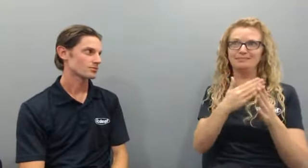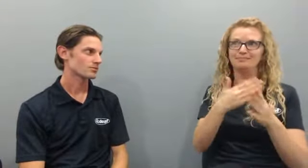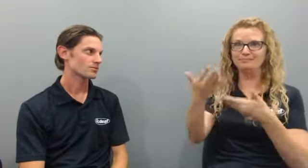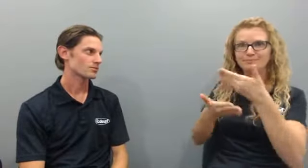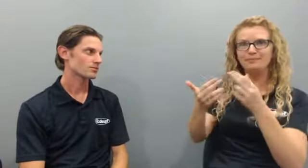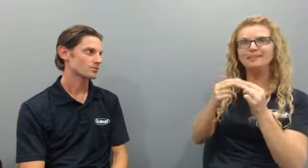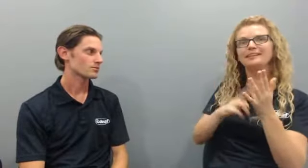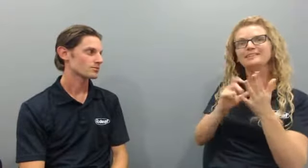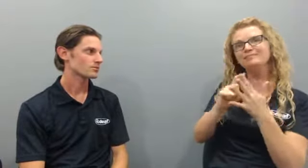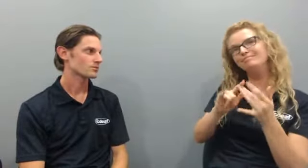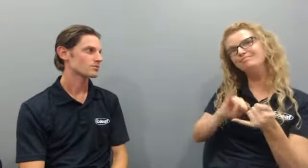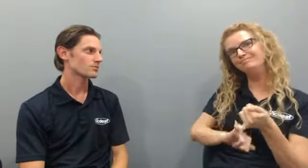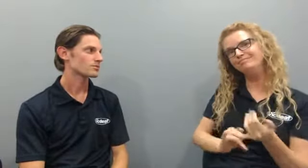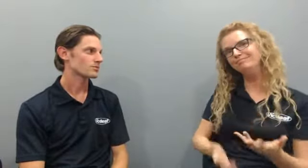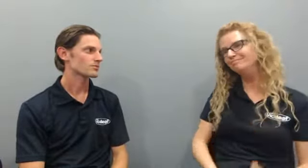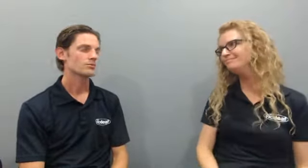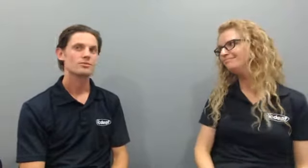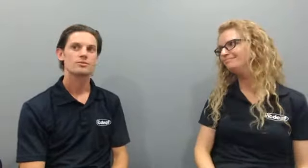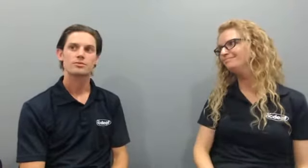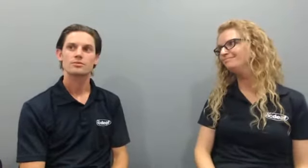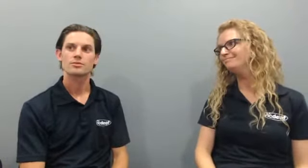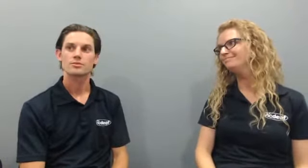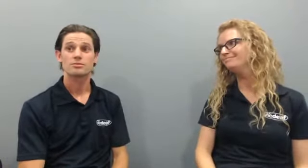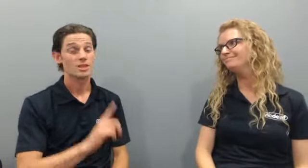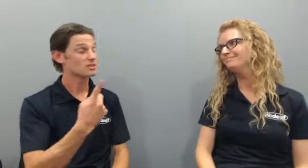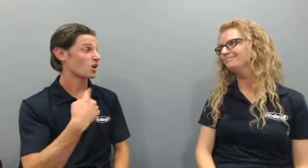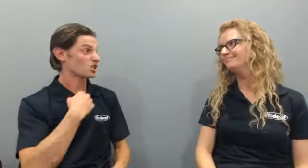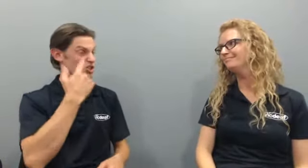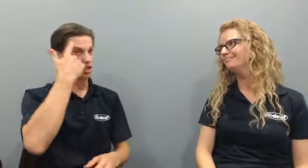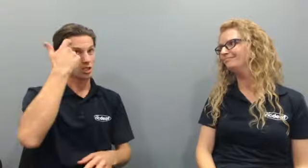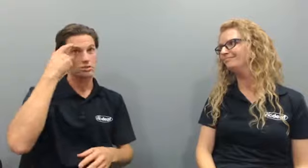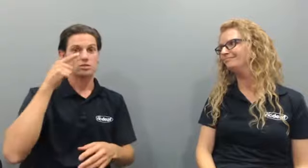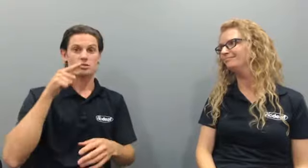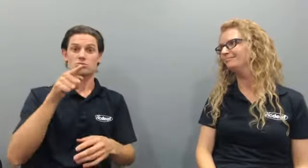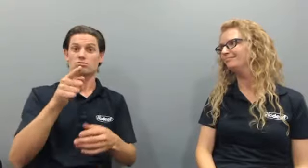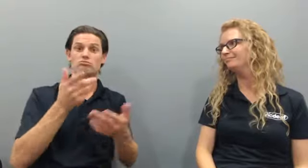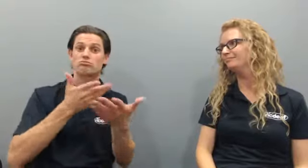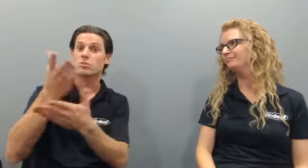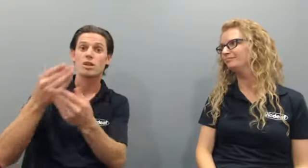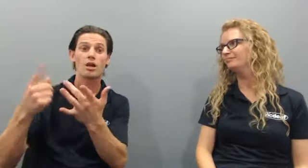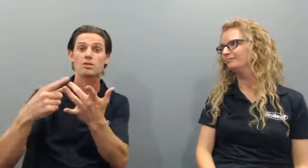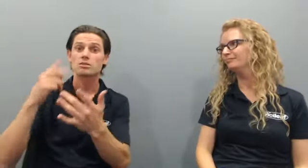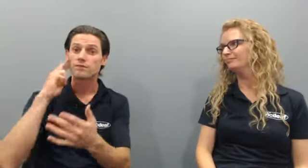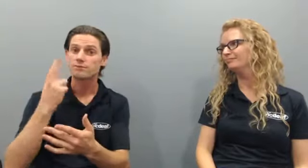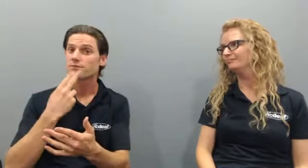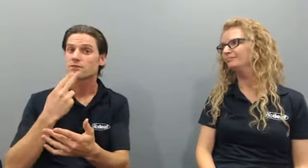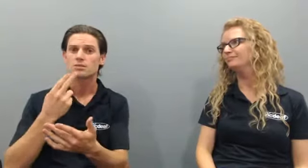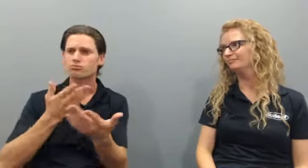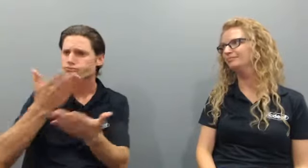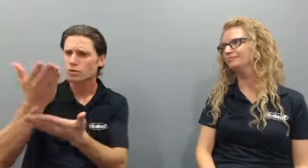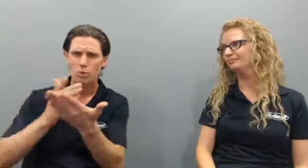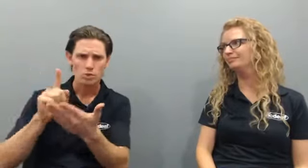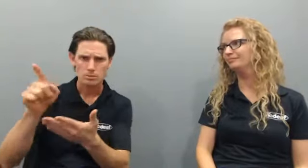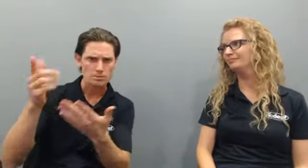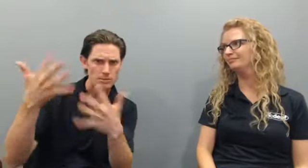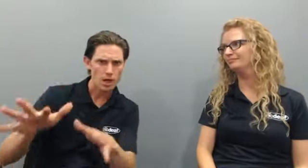that funding will definitely be topped up if you ask for a review with the NDIS. I do suggest you have conversations with your other